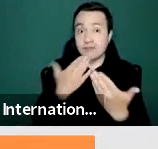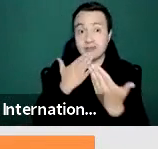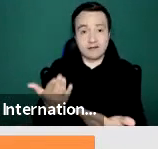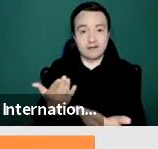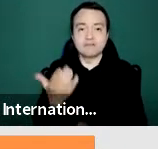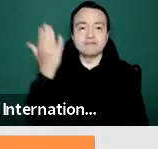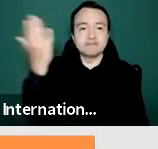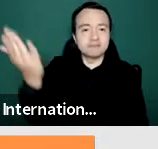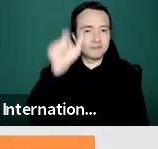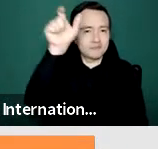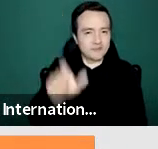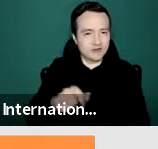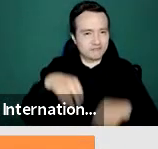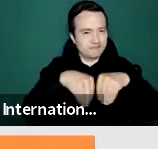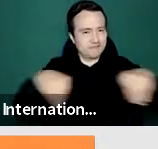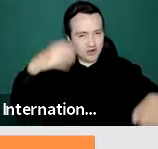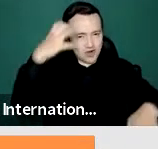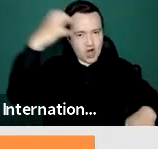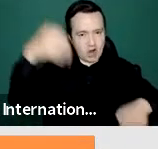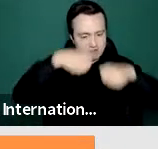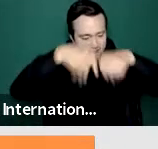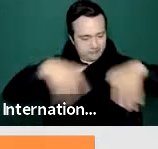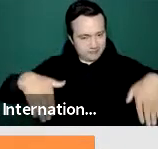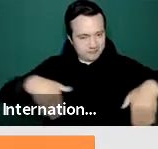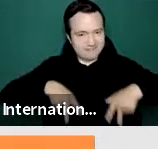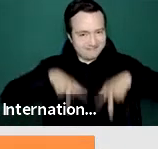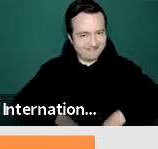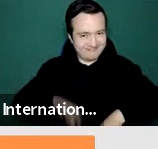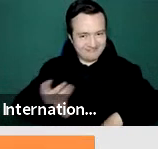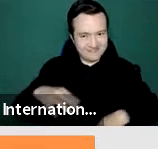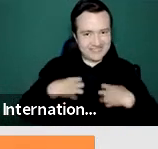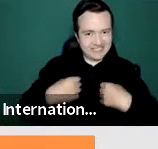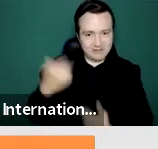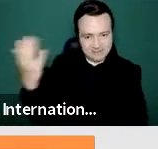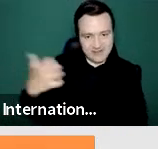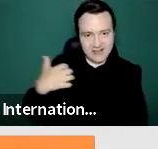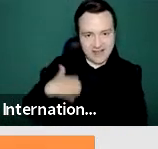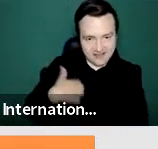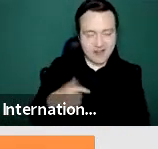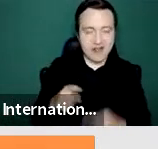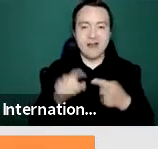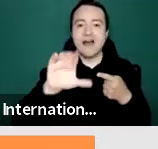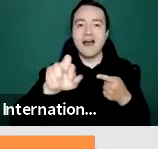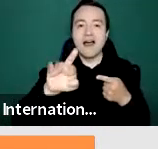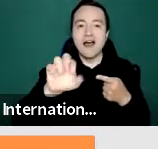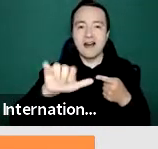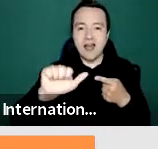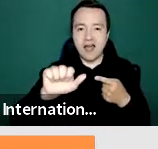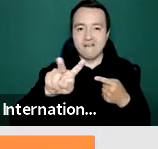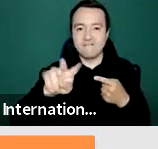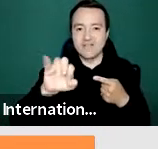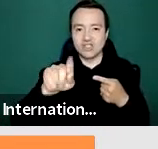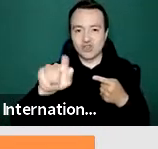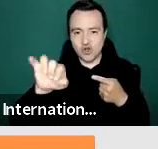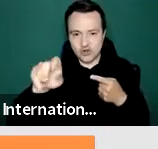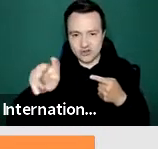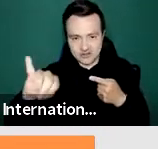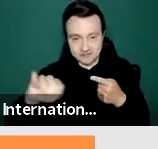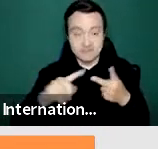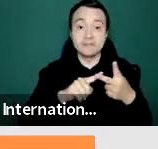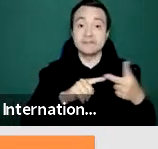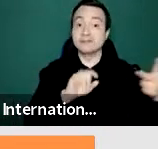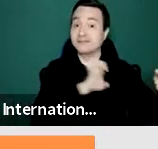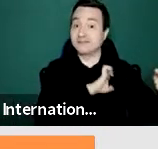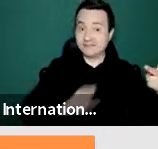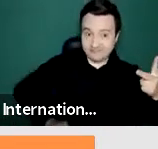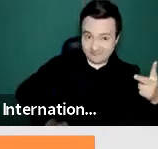Dr. Carla Visotti, the Vice Minister of Health from El Salvador, Carlos Alvarenga, and the